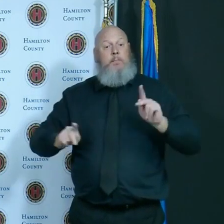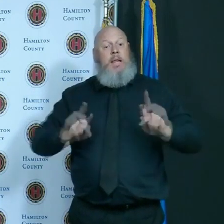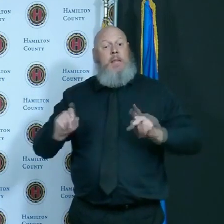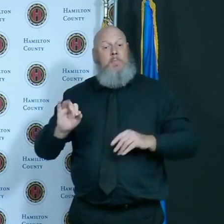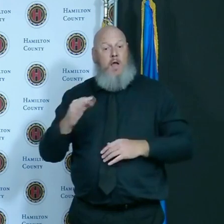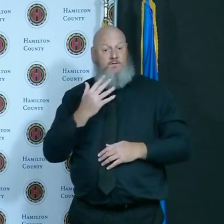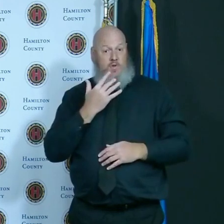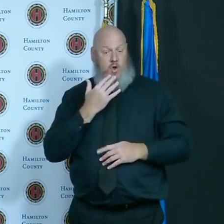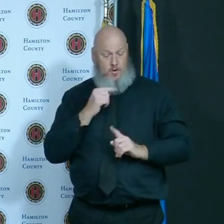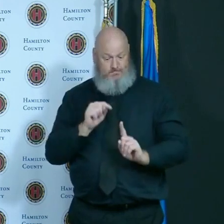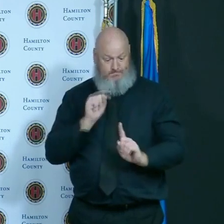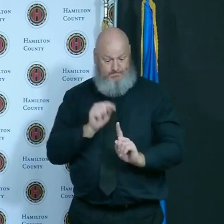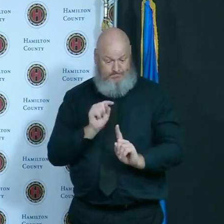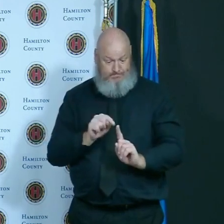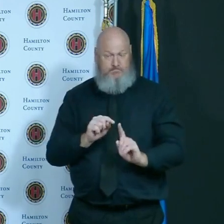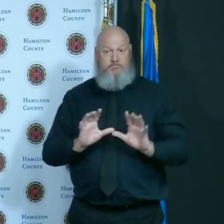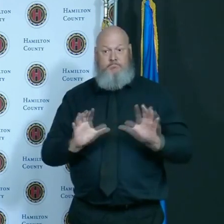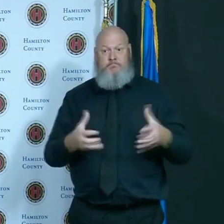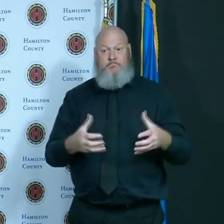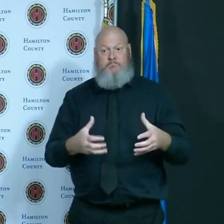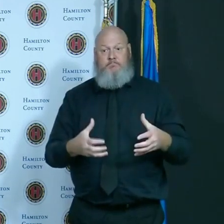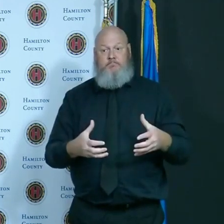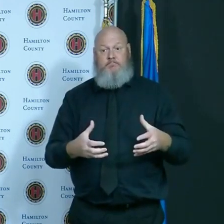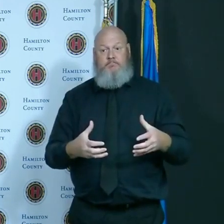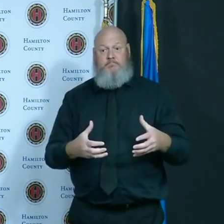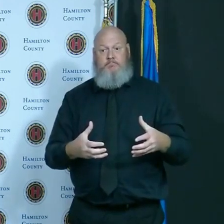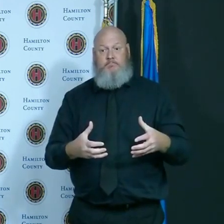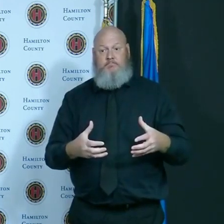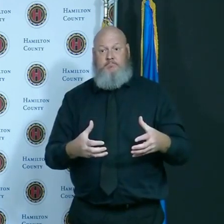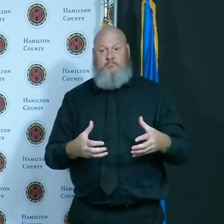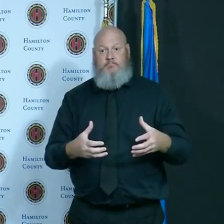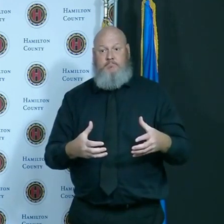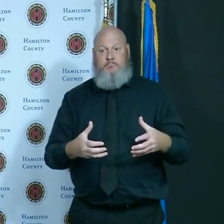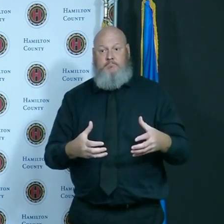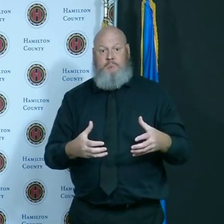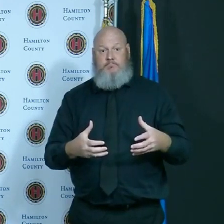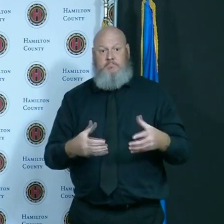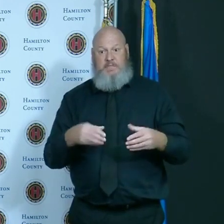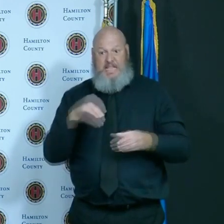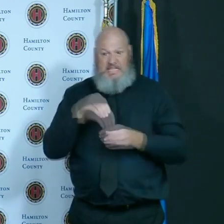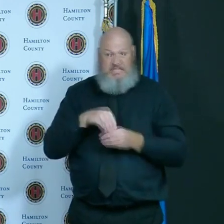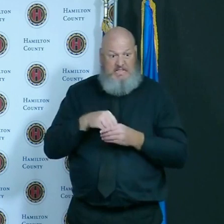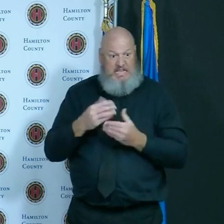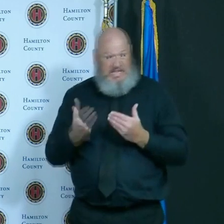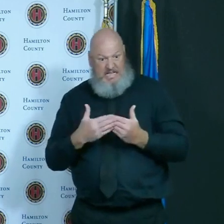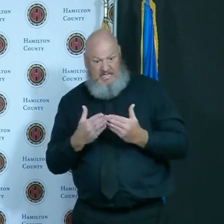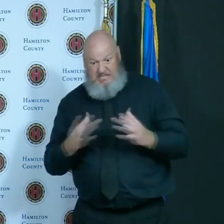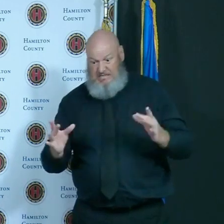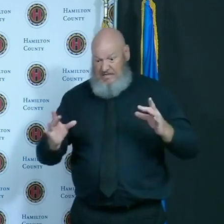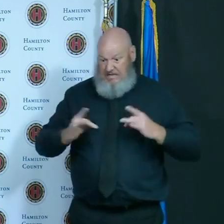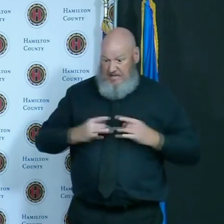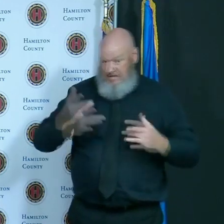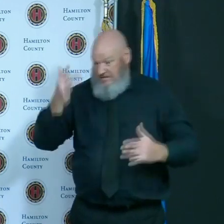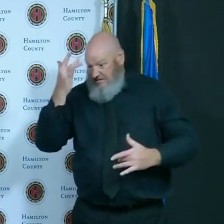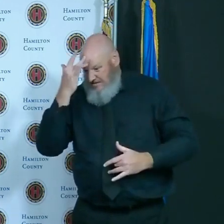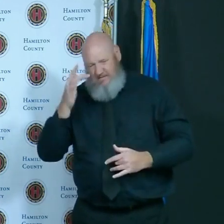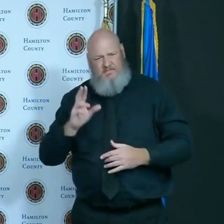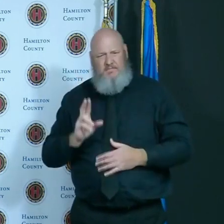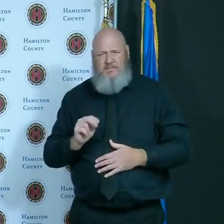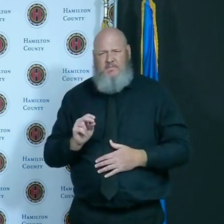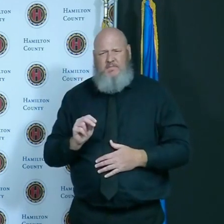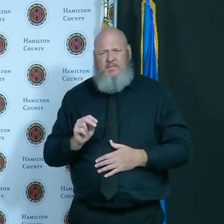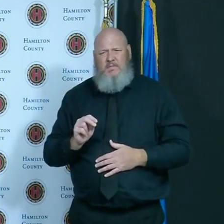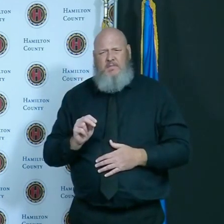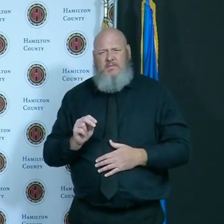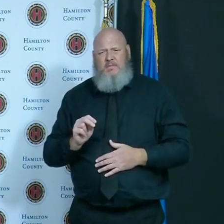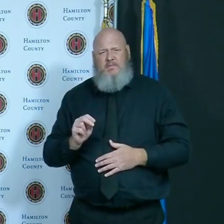genetically predisposed to get COVID-19. America has a historical social